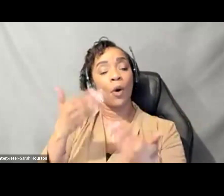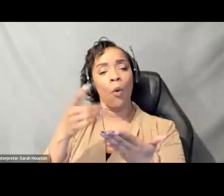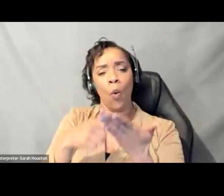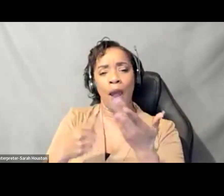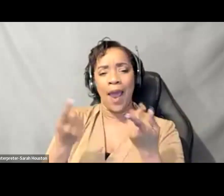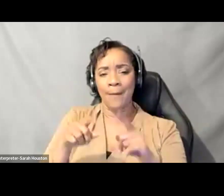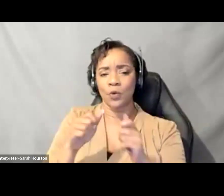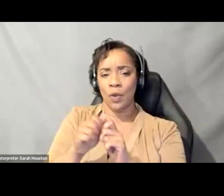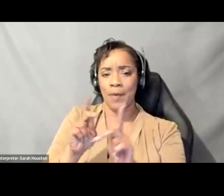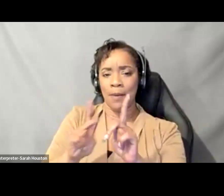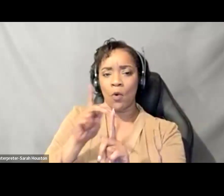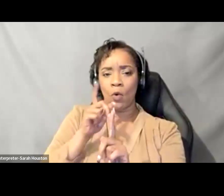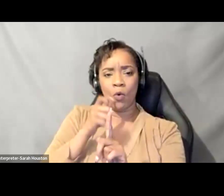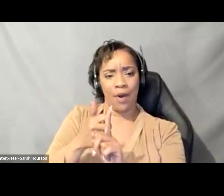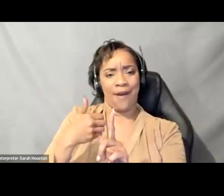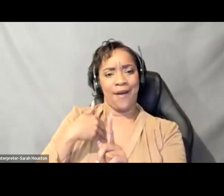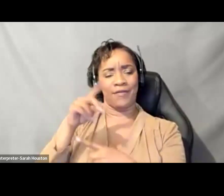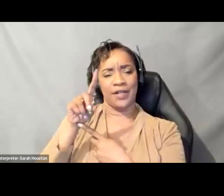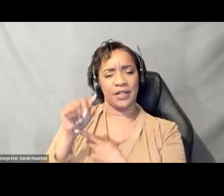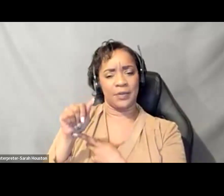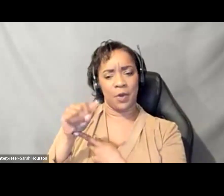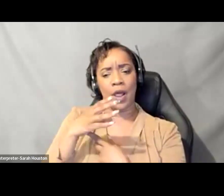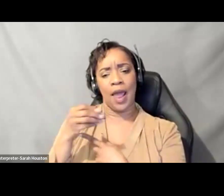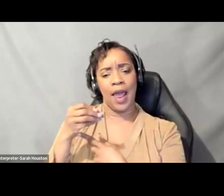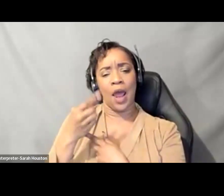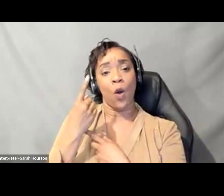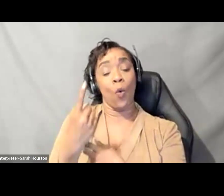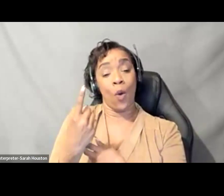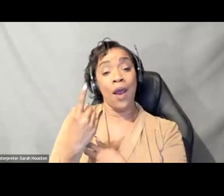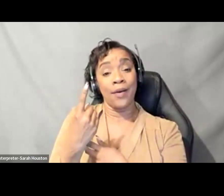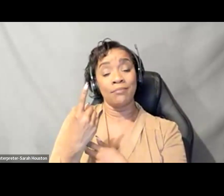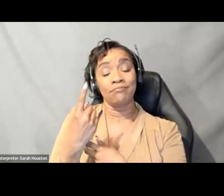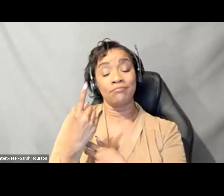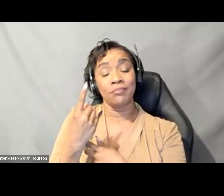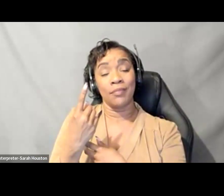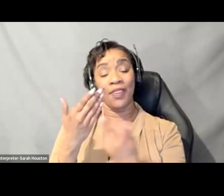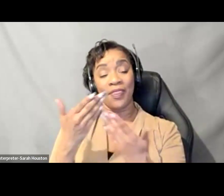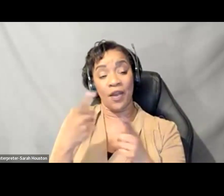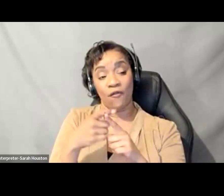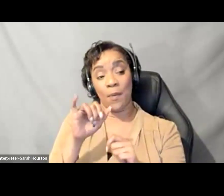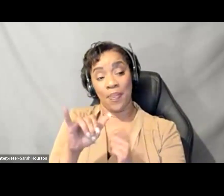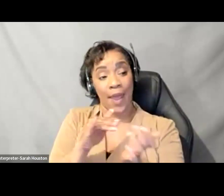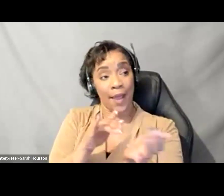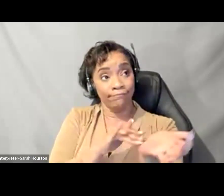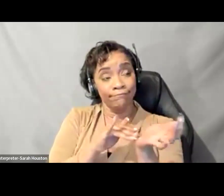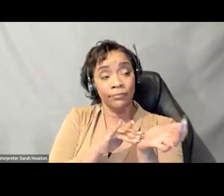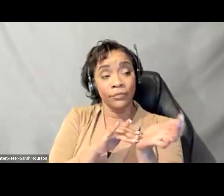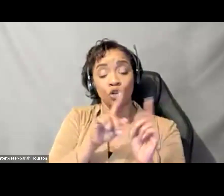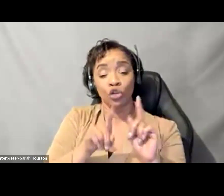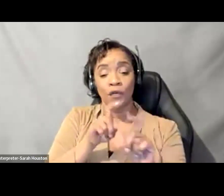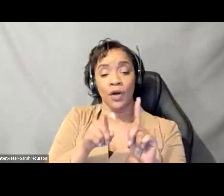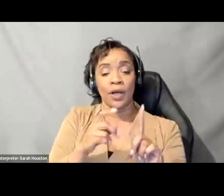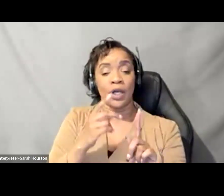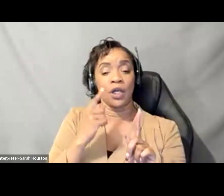one data point from the household pulse survey is it shows the risk of, or the percentage of persons who live